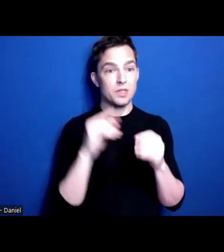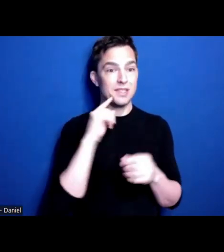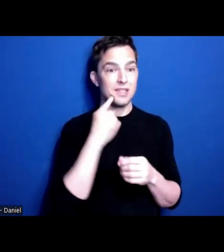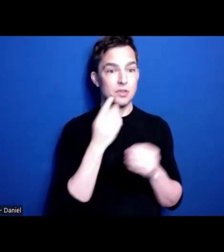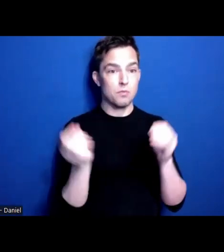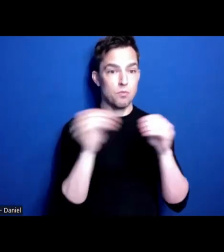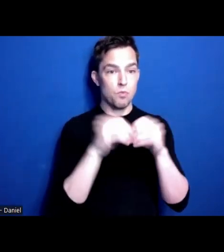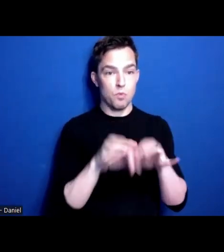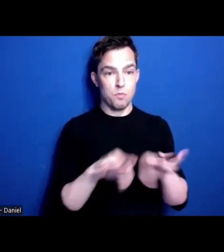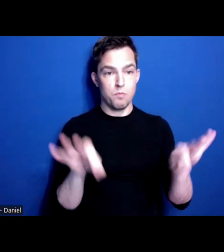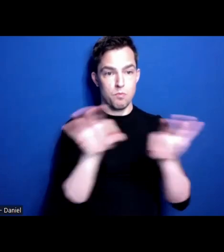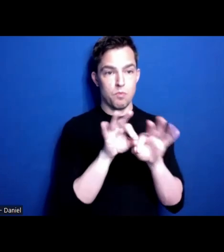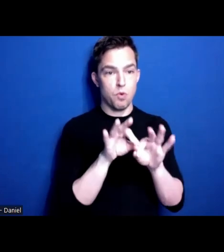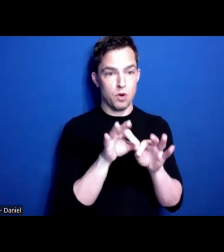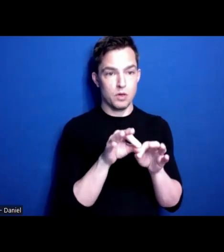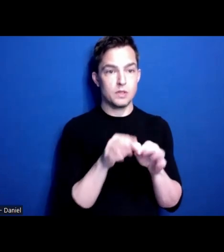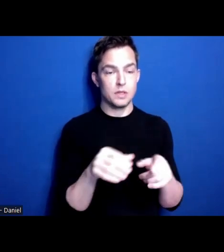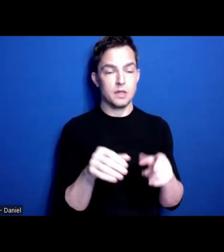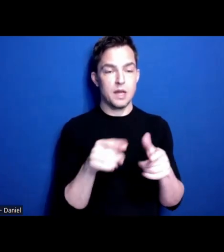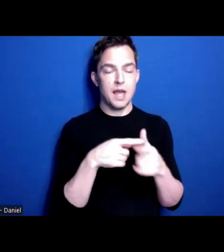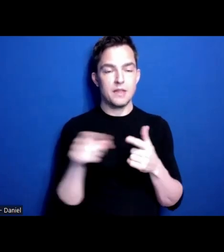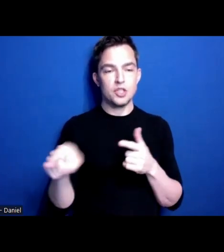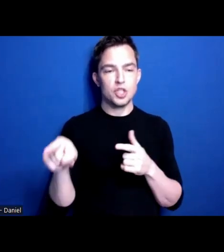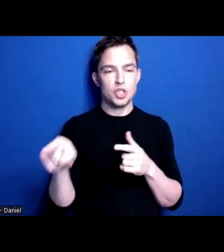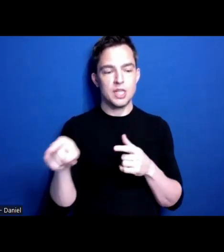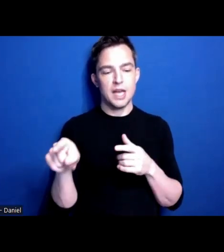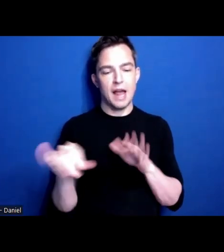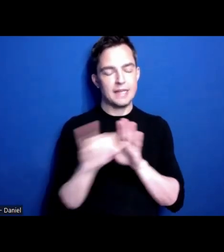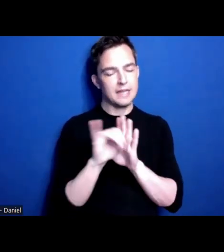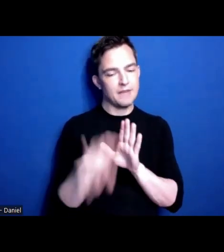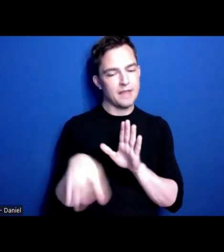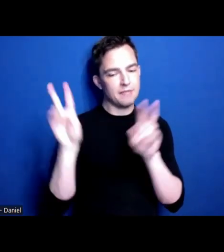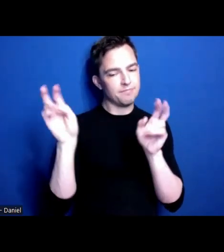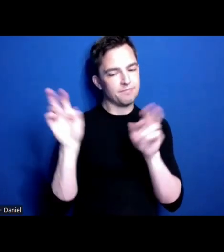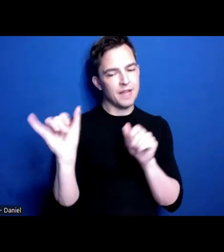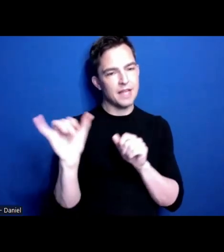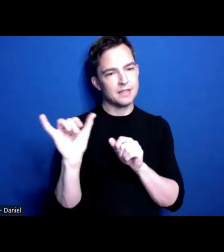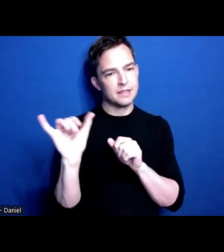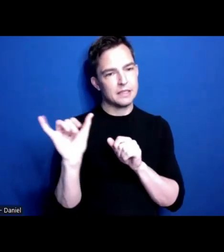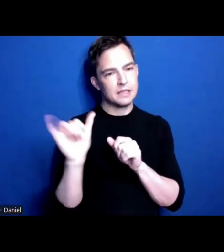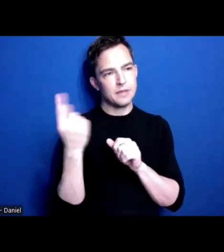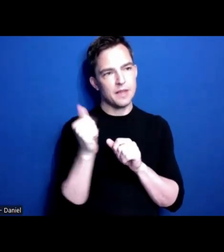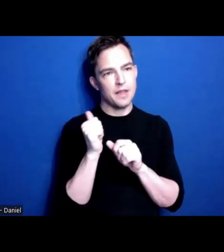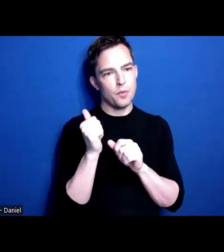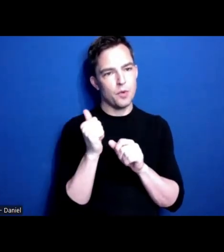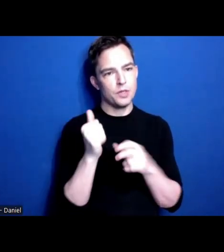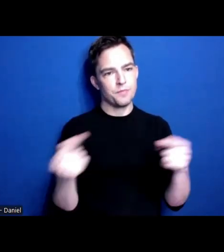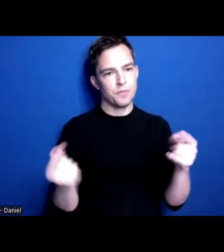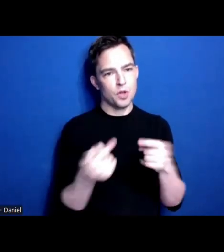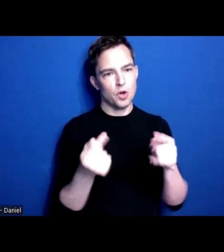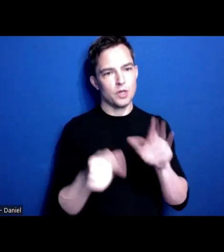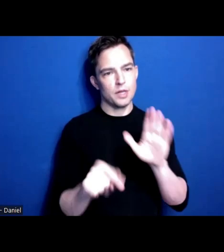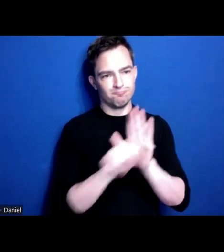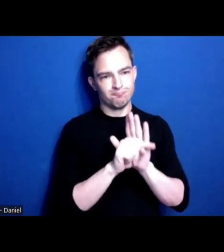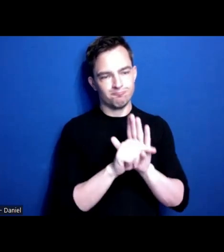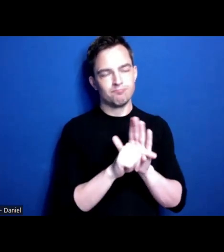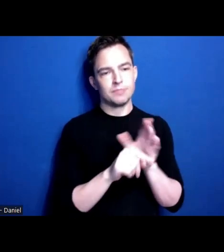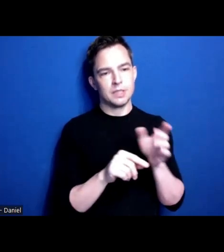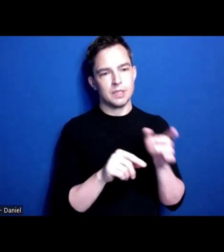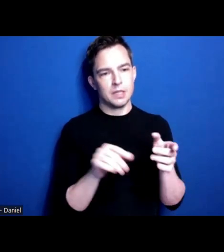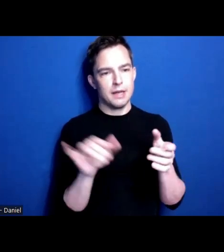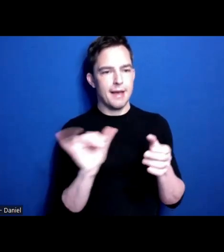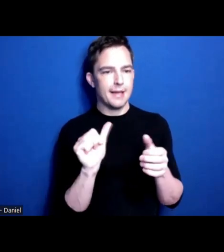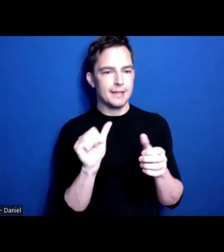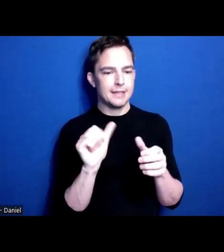important. And she identifies this as something that would undermine and negate what, as an activist,